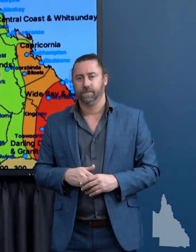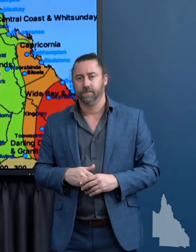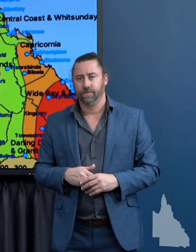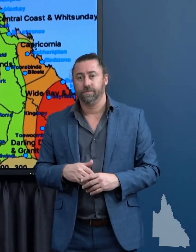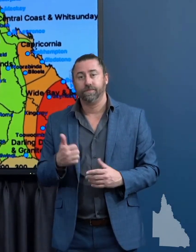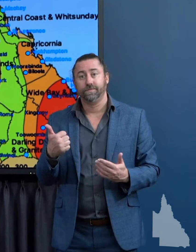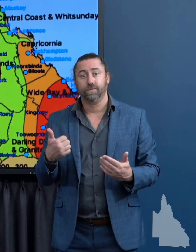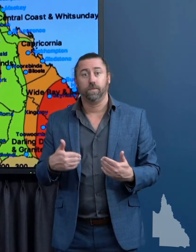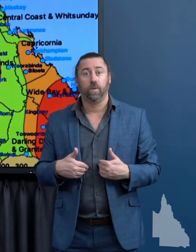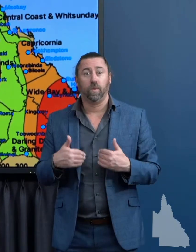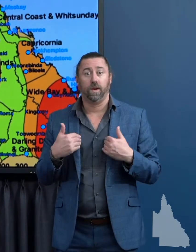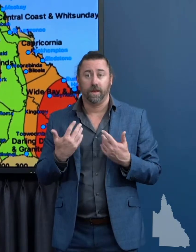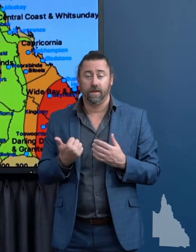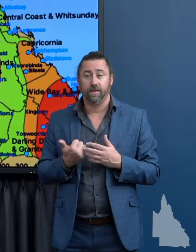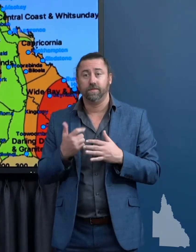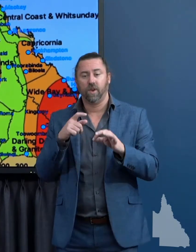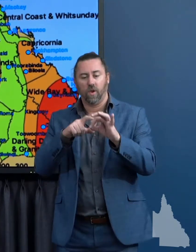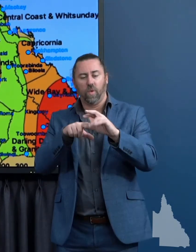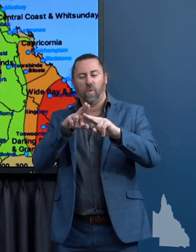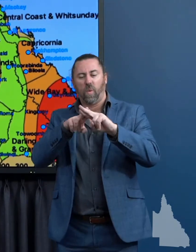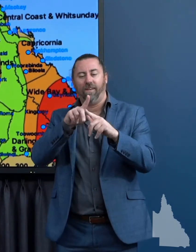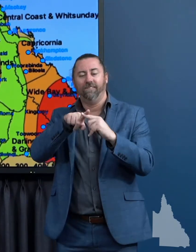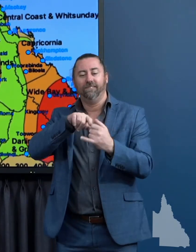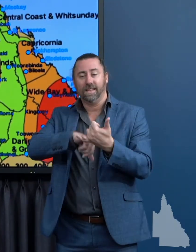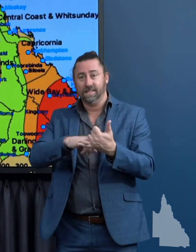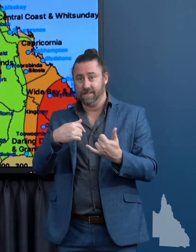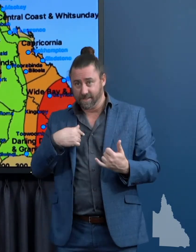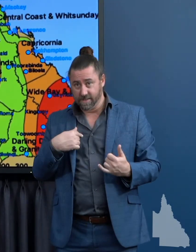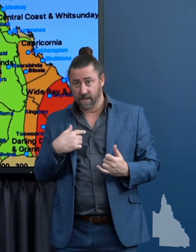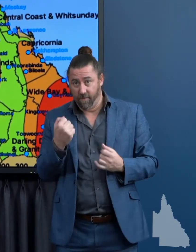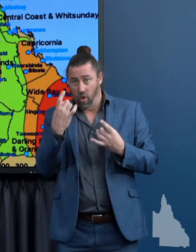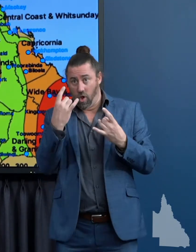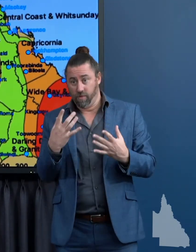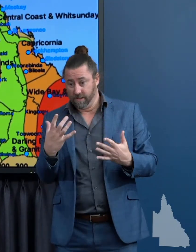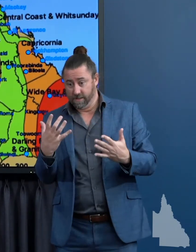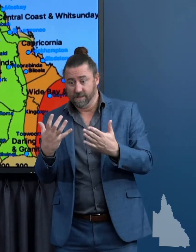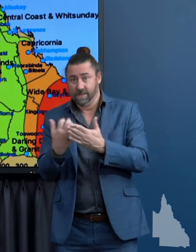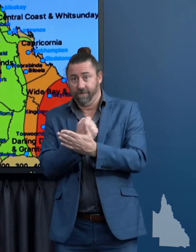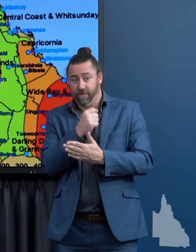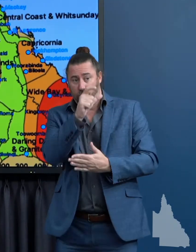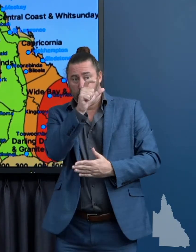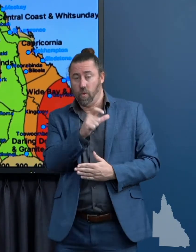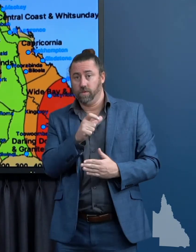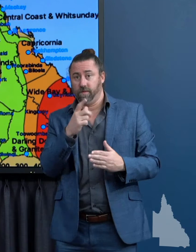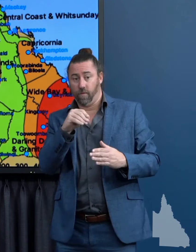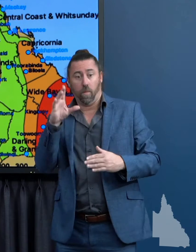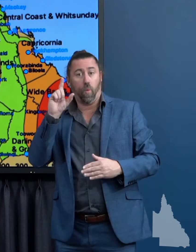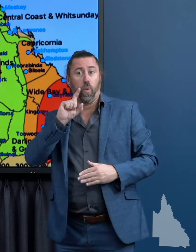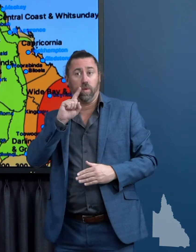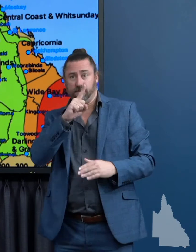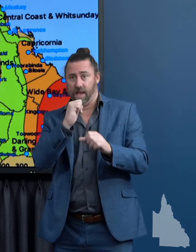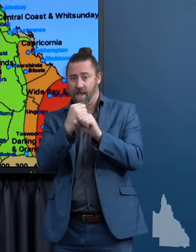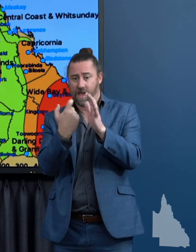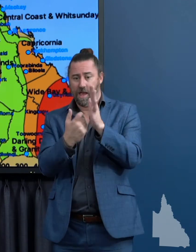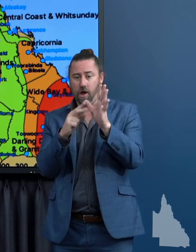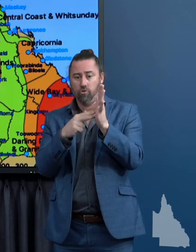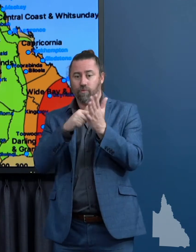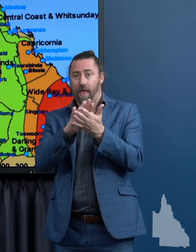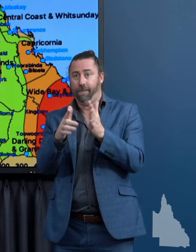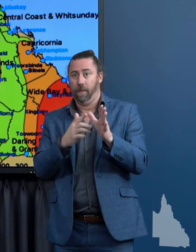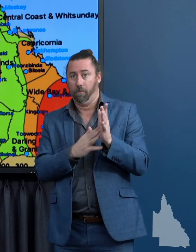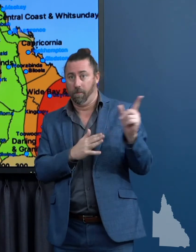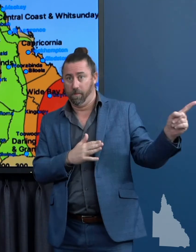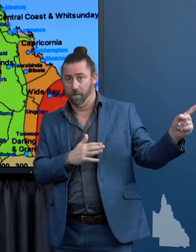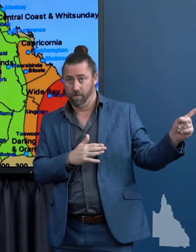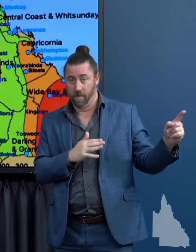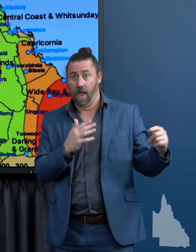Good morning. Fire and rescue crews have conducted one swiftwater rescue in the Grantham area in the last half an hour, and we conducted